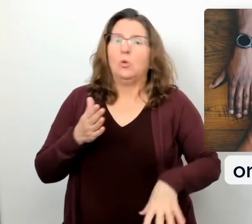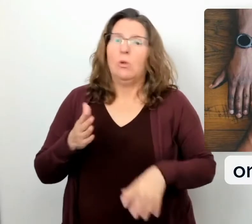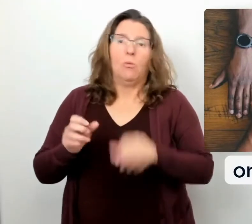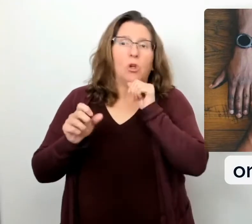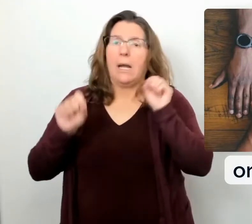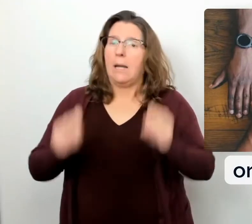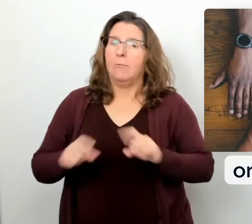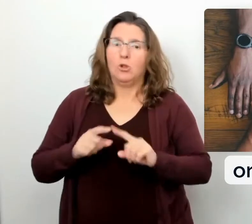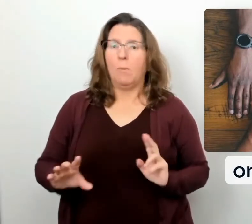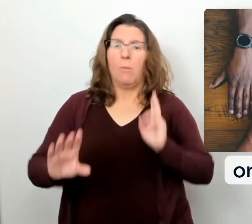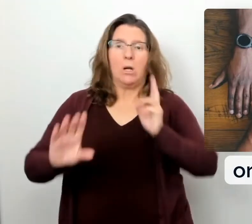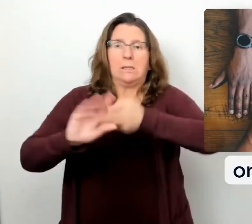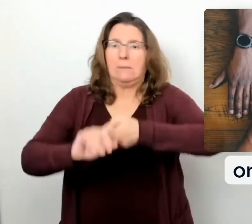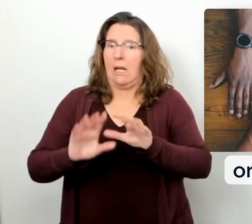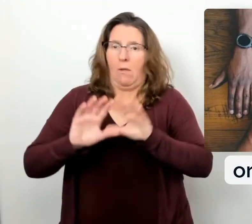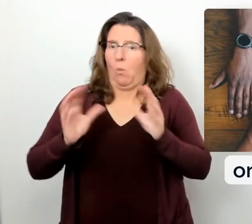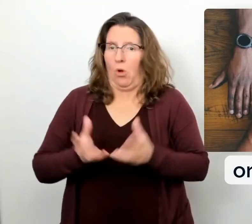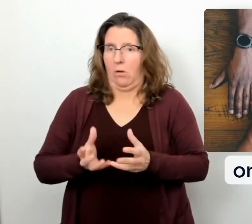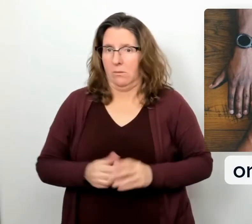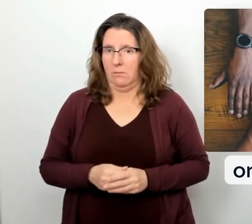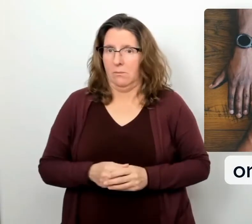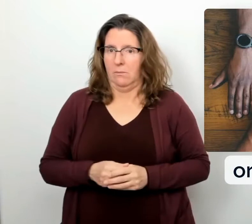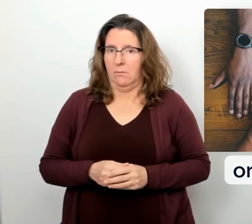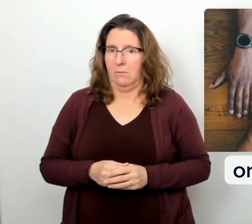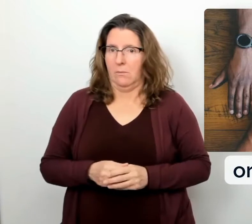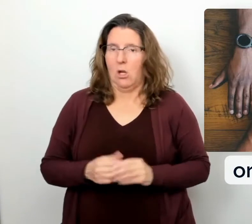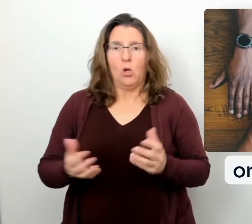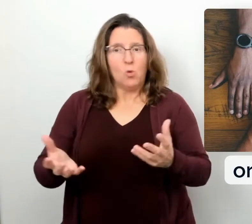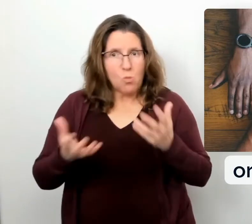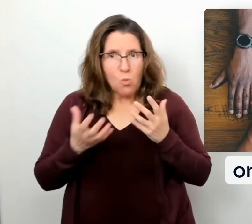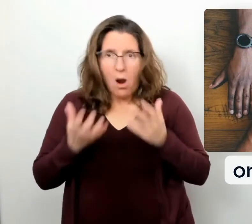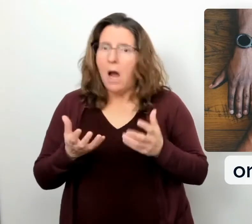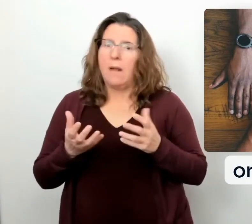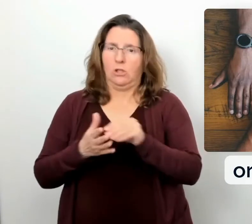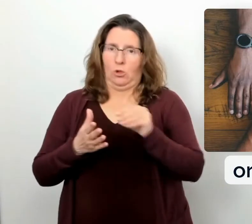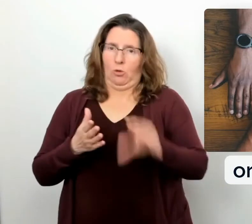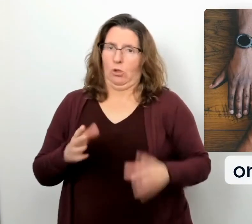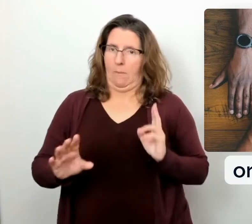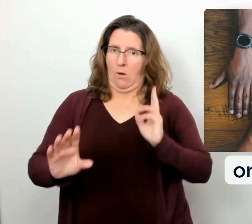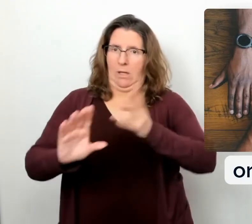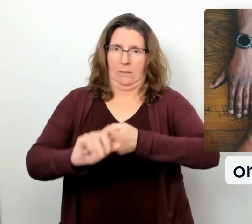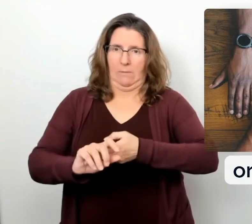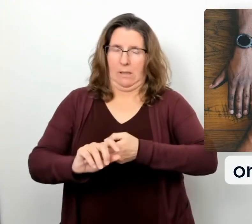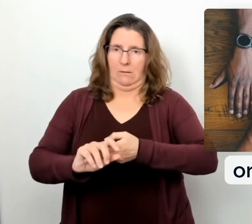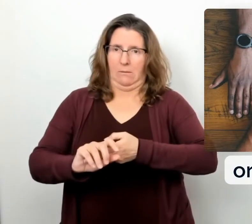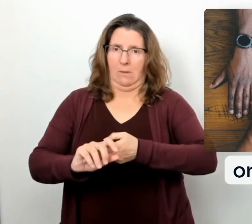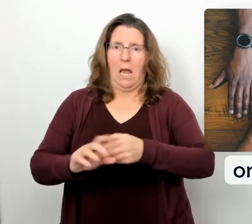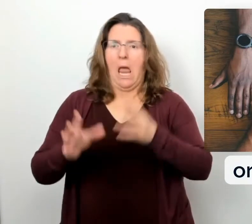They are prevented from participating in the world. We want the student to participate in the world.